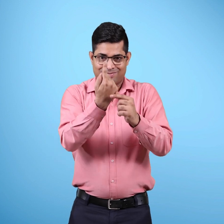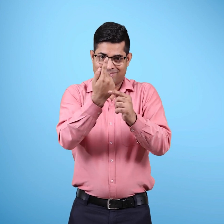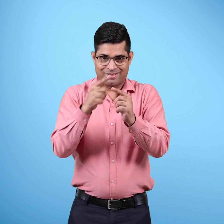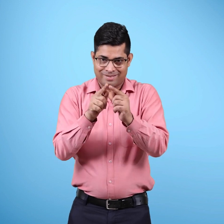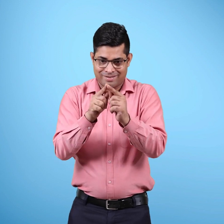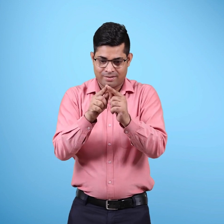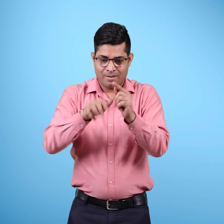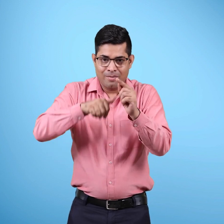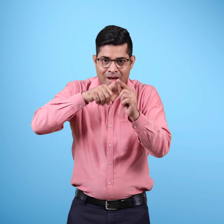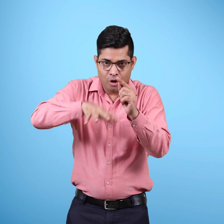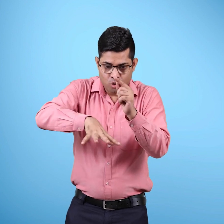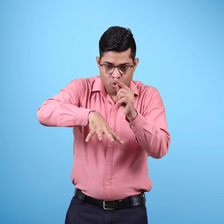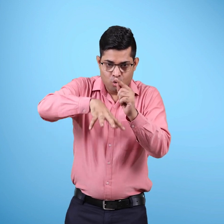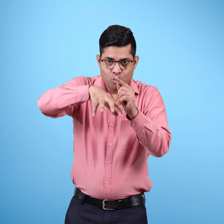water moves up the stem